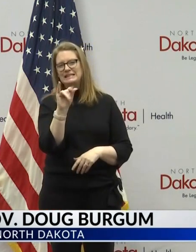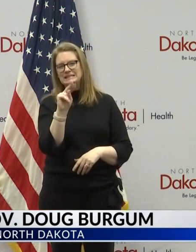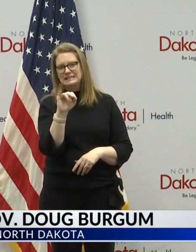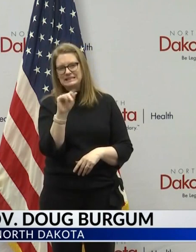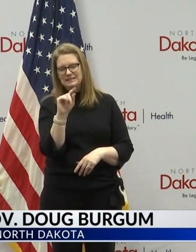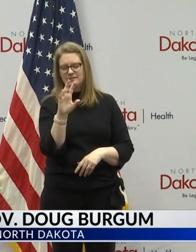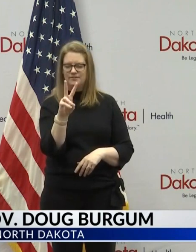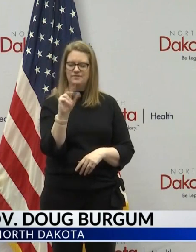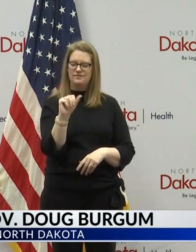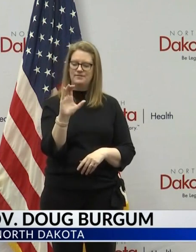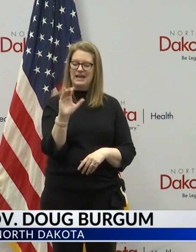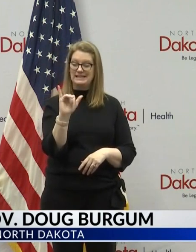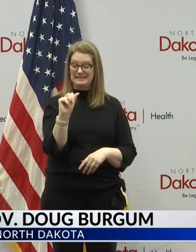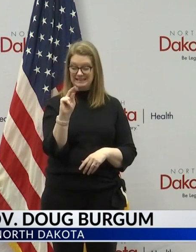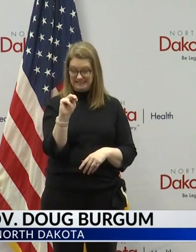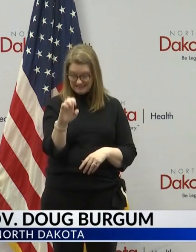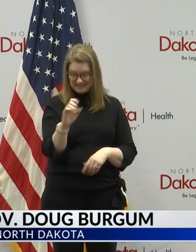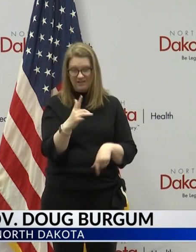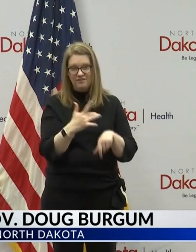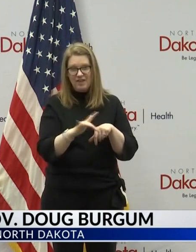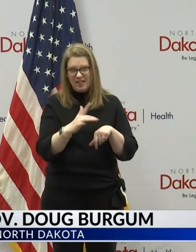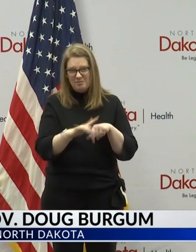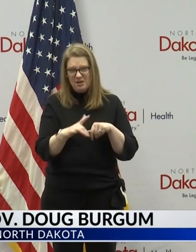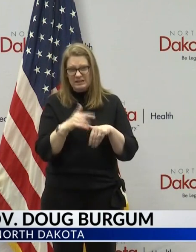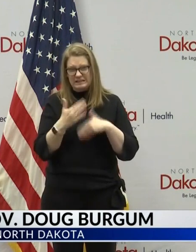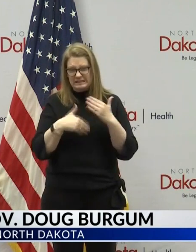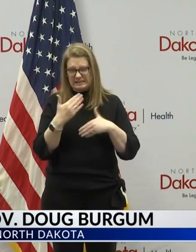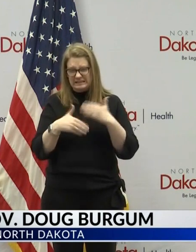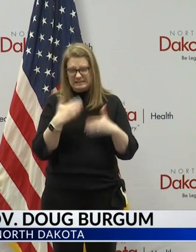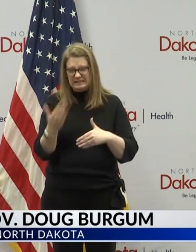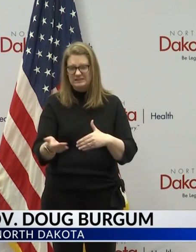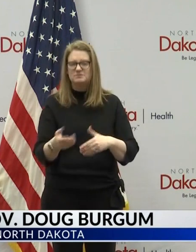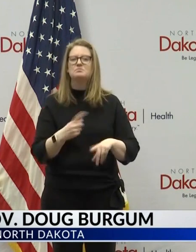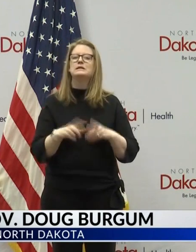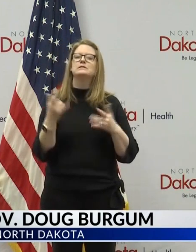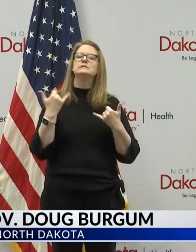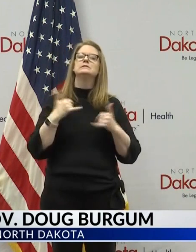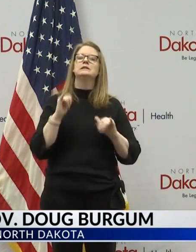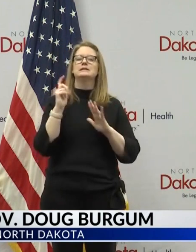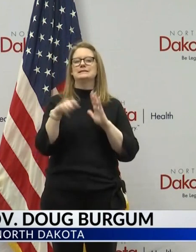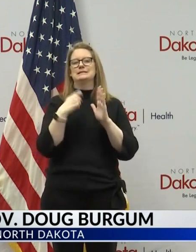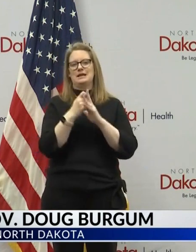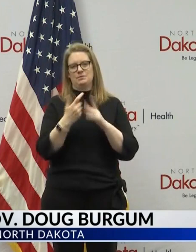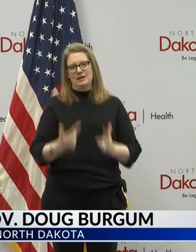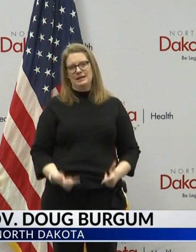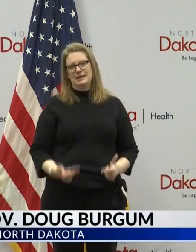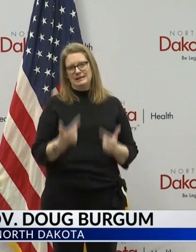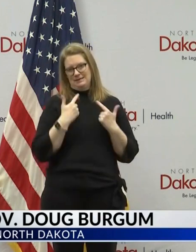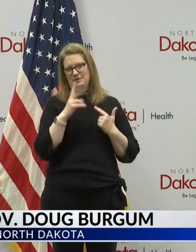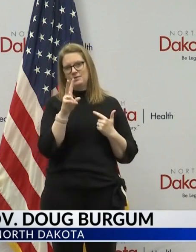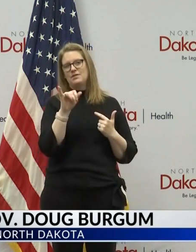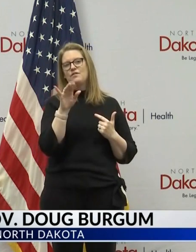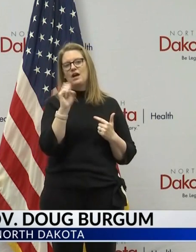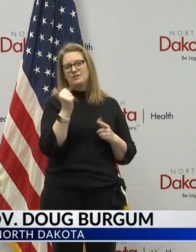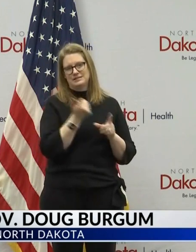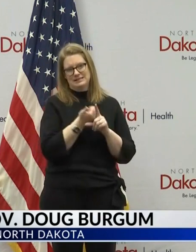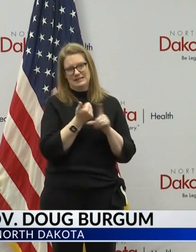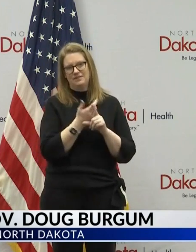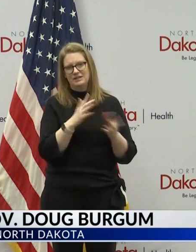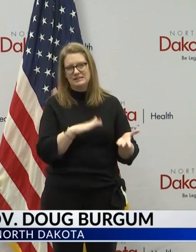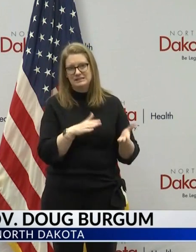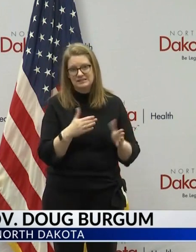it's the fastest a vaccine's ever been delivered on the market, we're still going to have a time where we're living with a virus that's deadly and does not have a